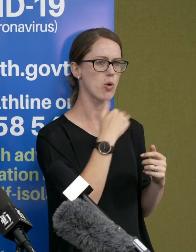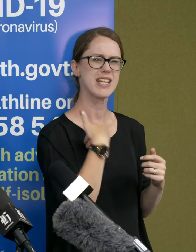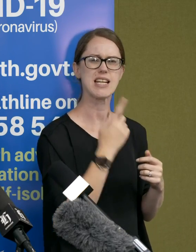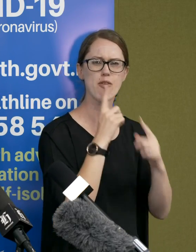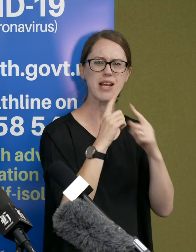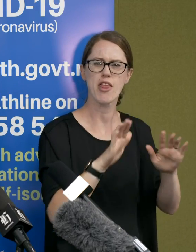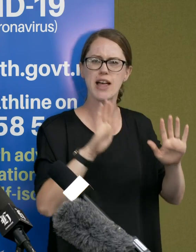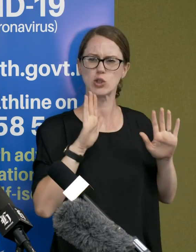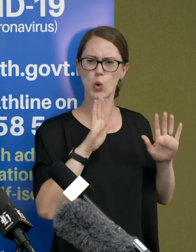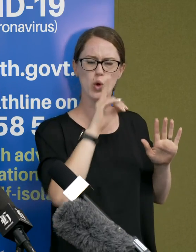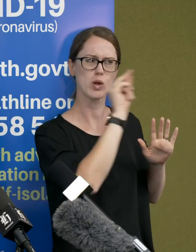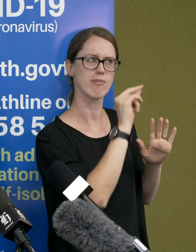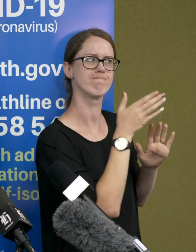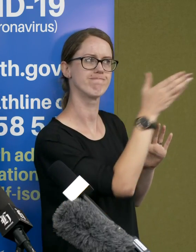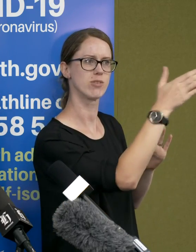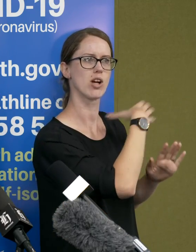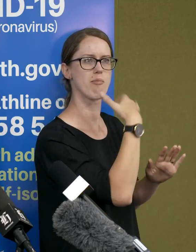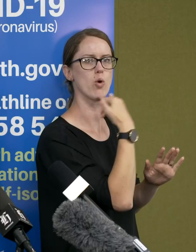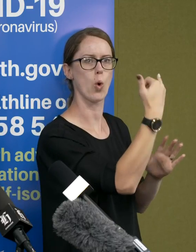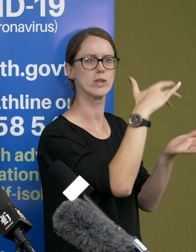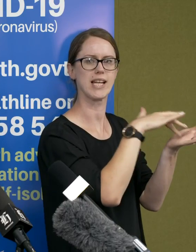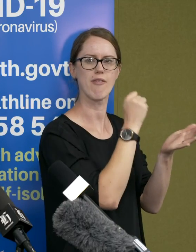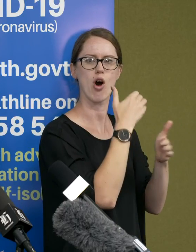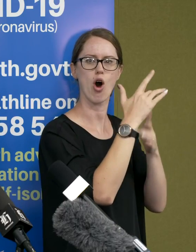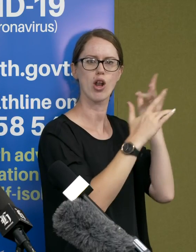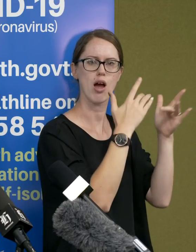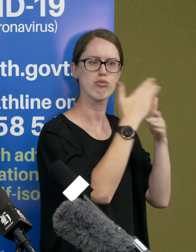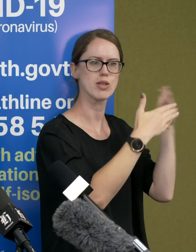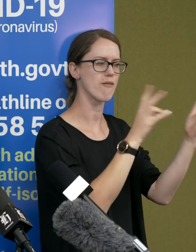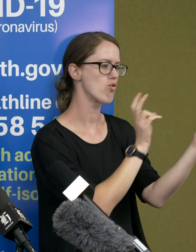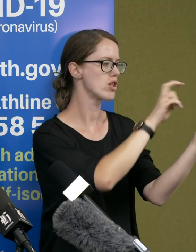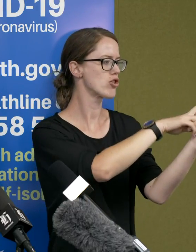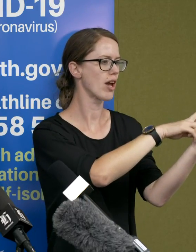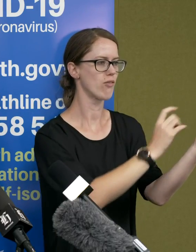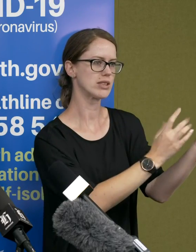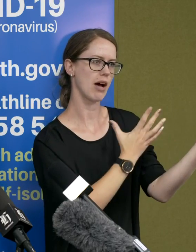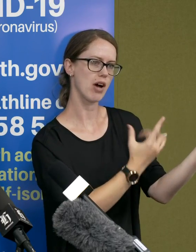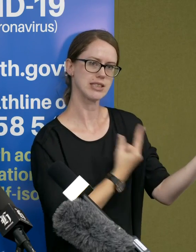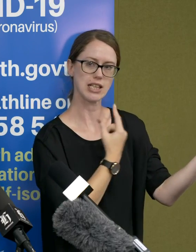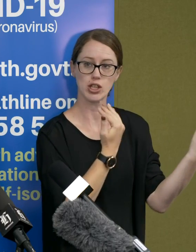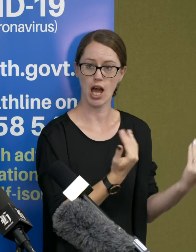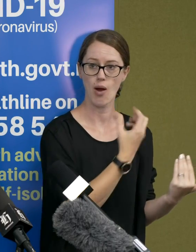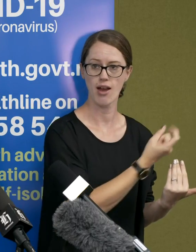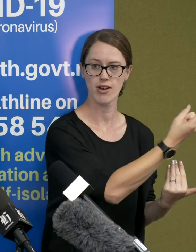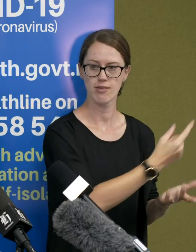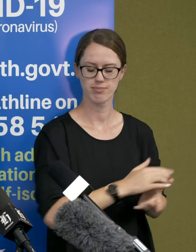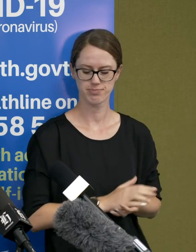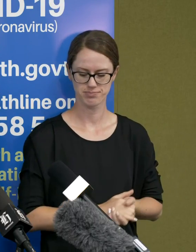government call centre, and there is now an online process for registering for self-isolation.